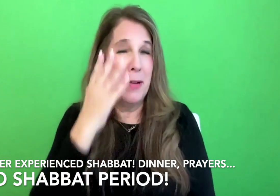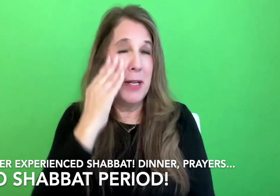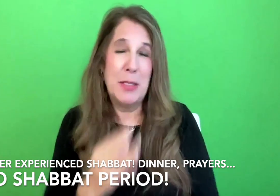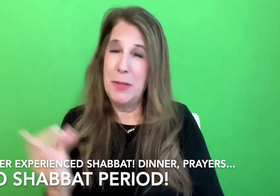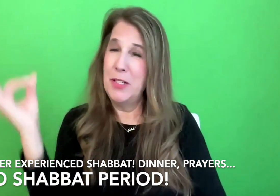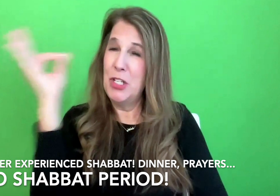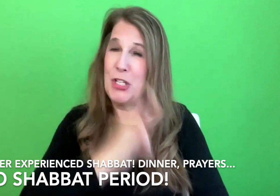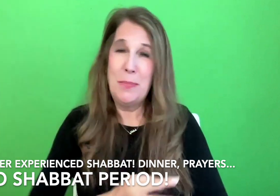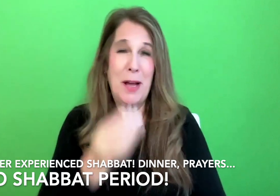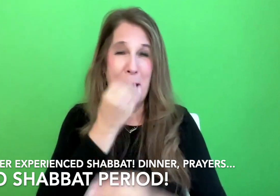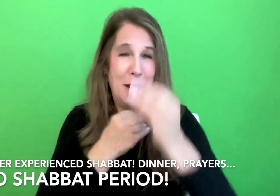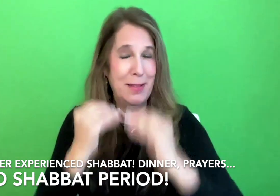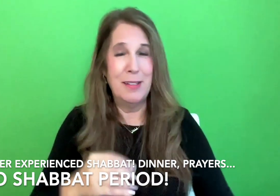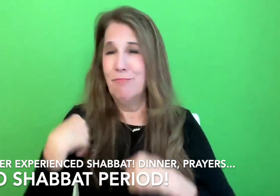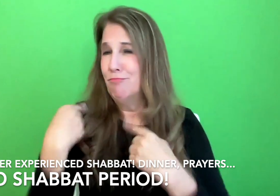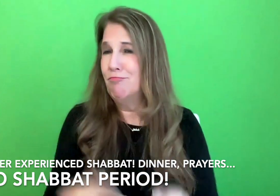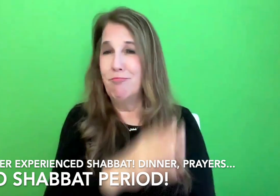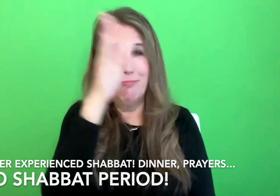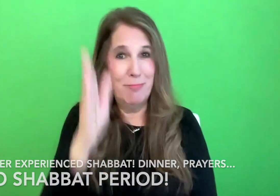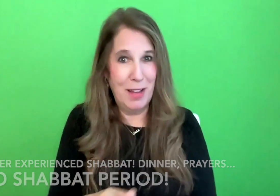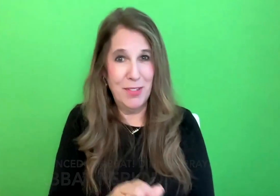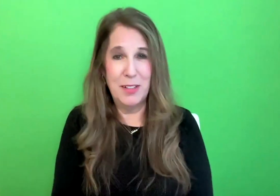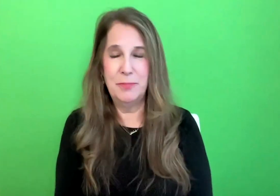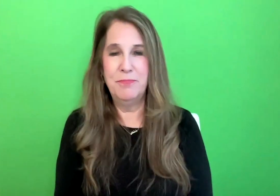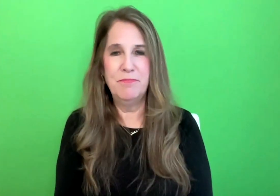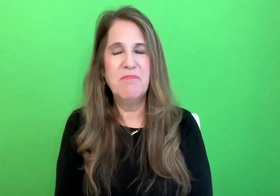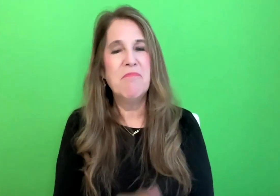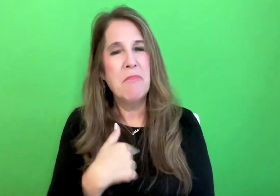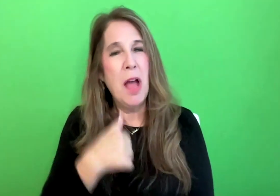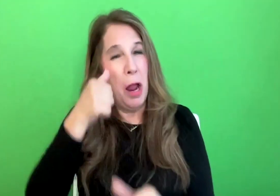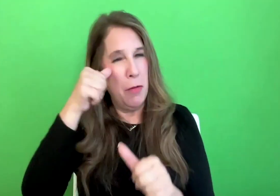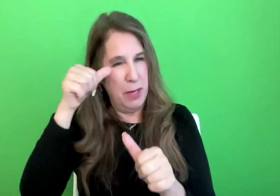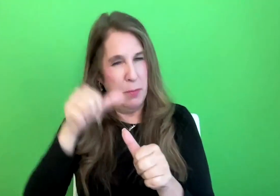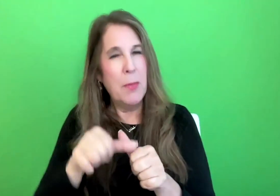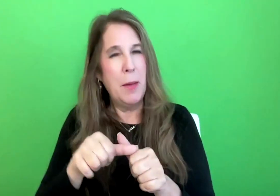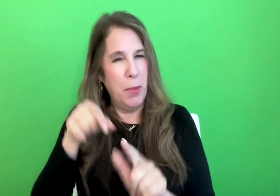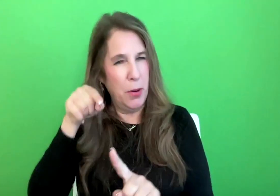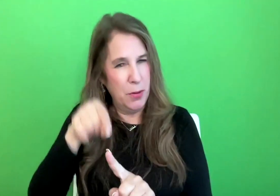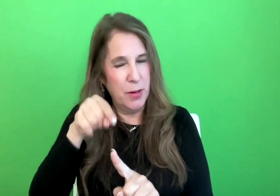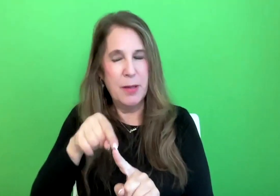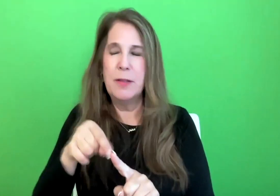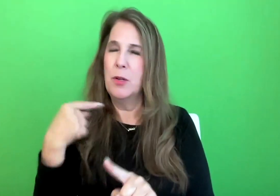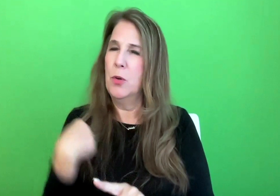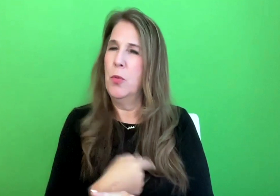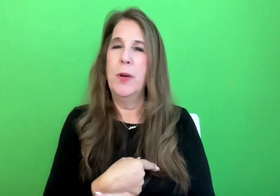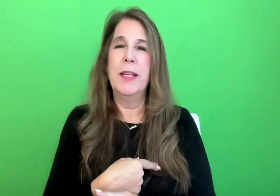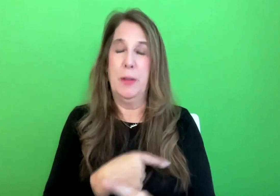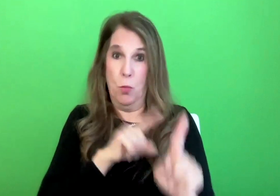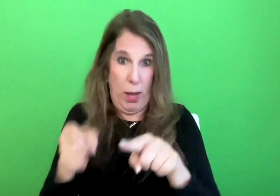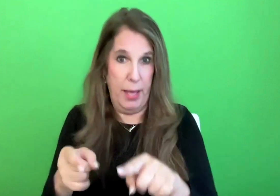ever. I don't remember a lot of details, but I remember this. We were sitting around their festive table